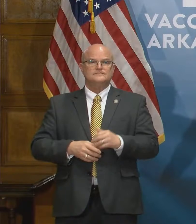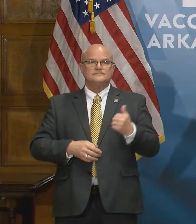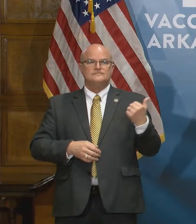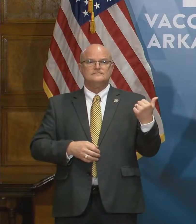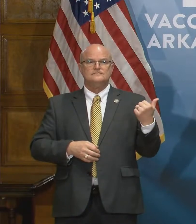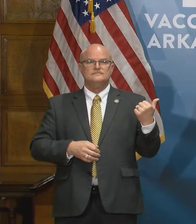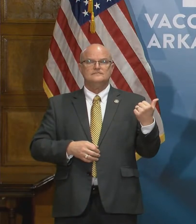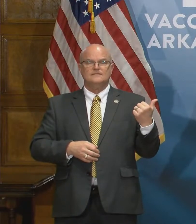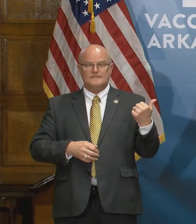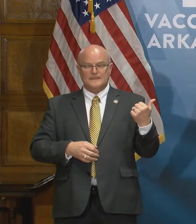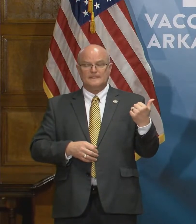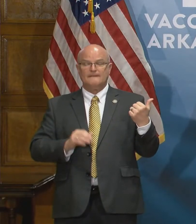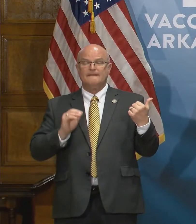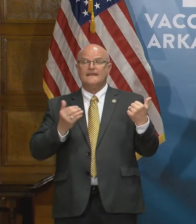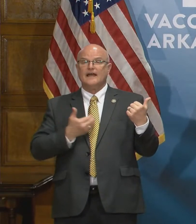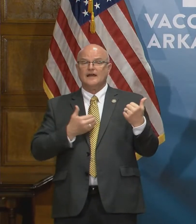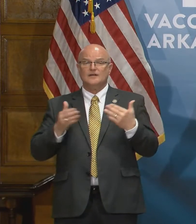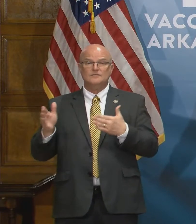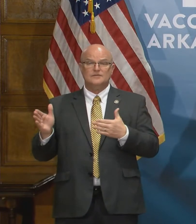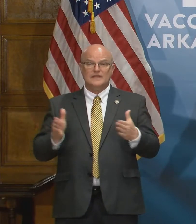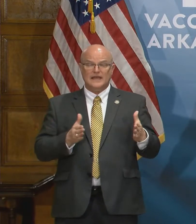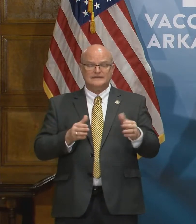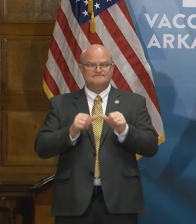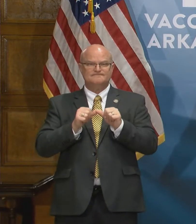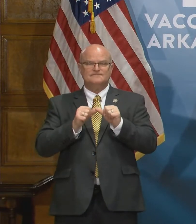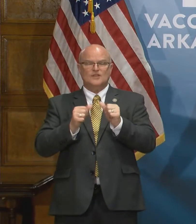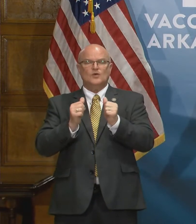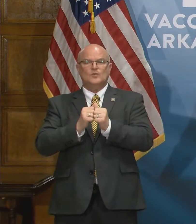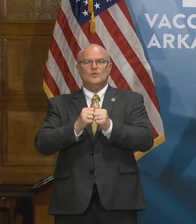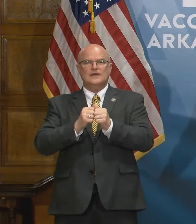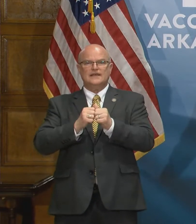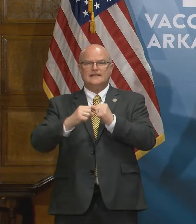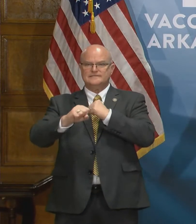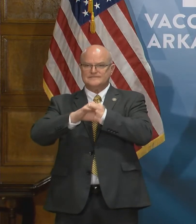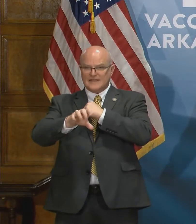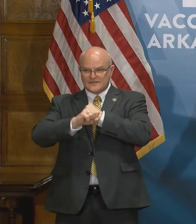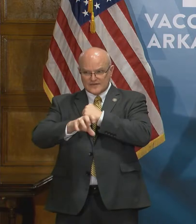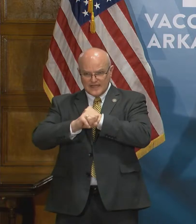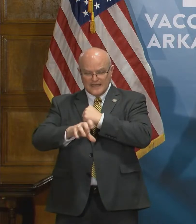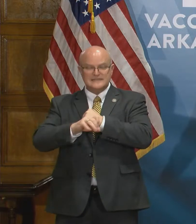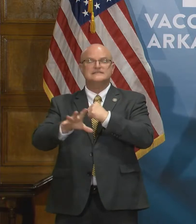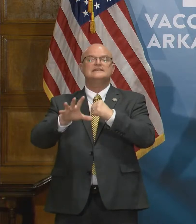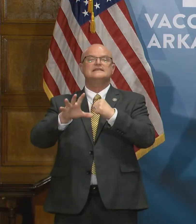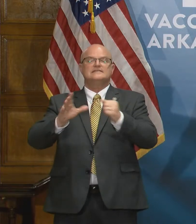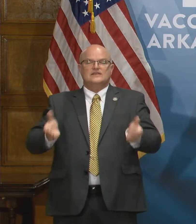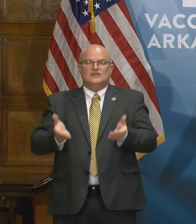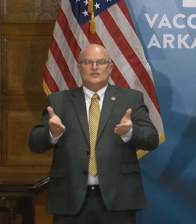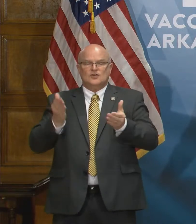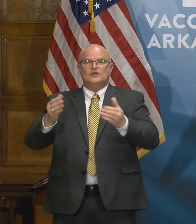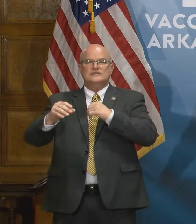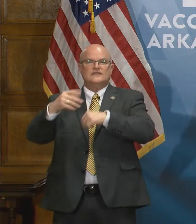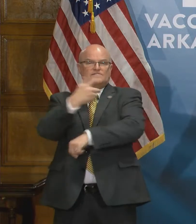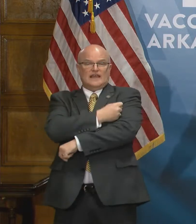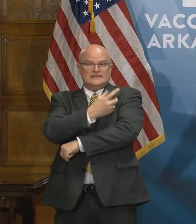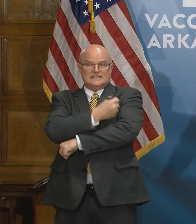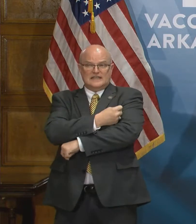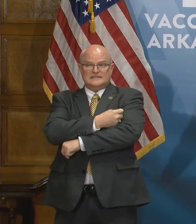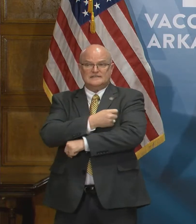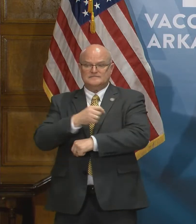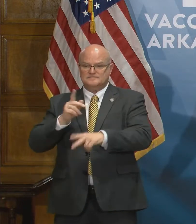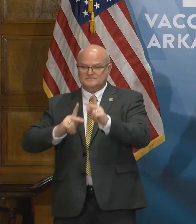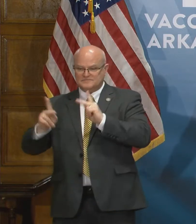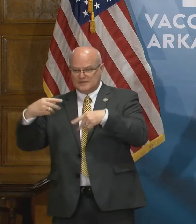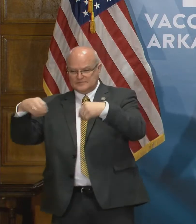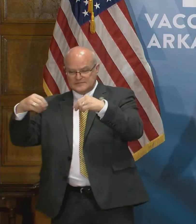Well, our strategy will be to continue with our marketing campaign, encouraging vaccinations, both in terms of public